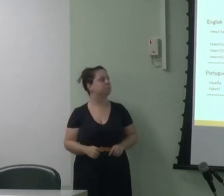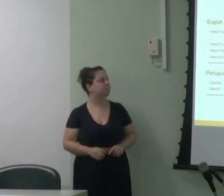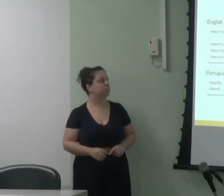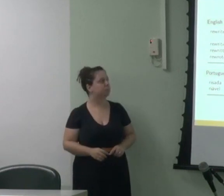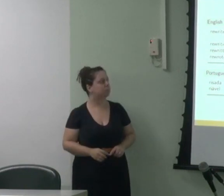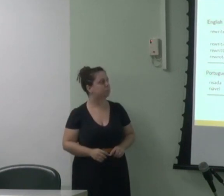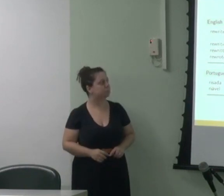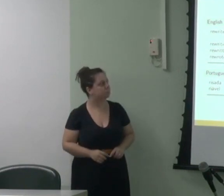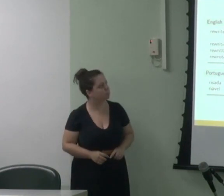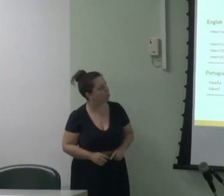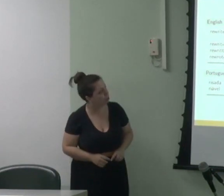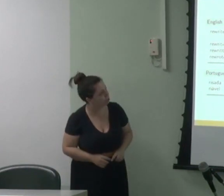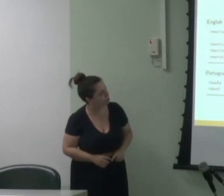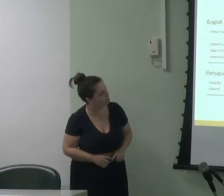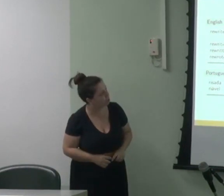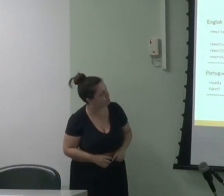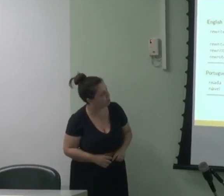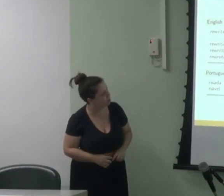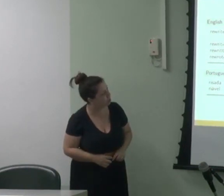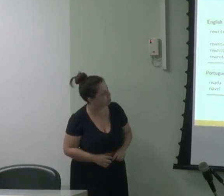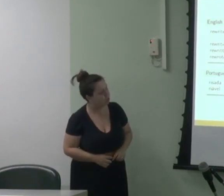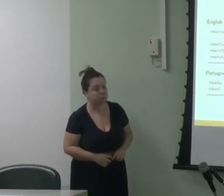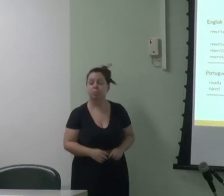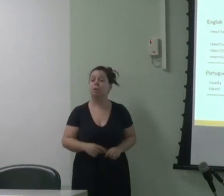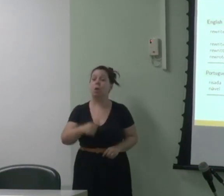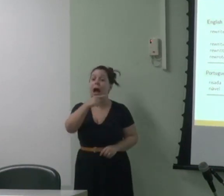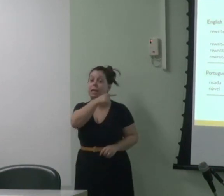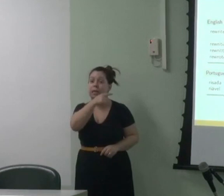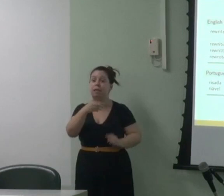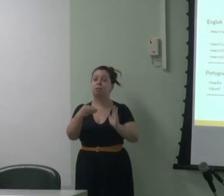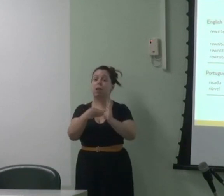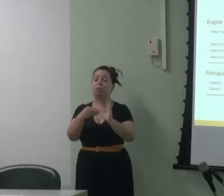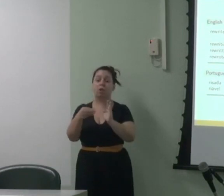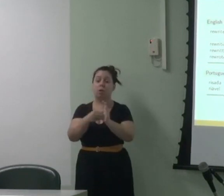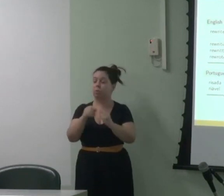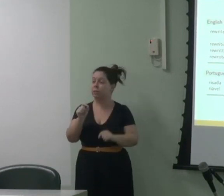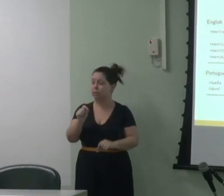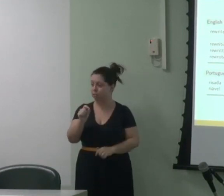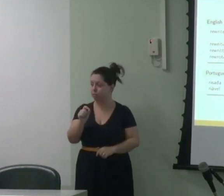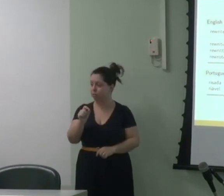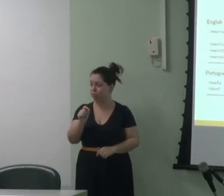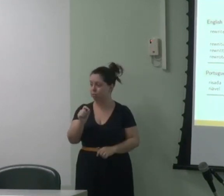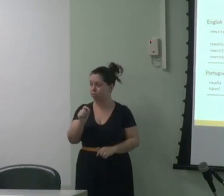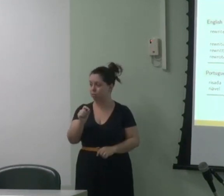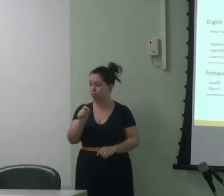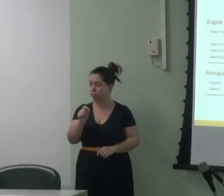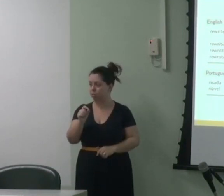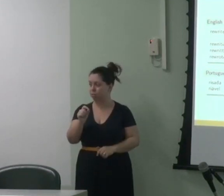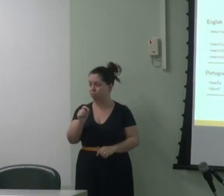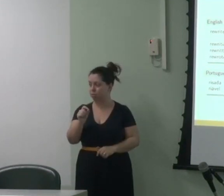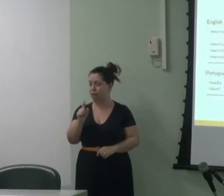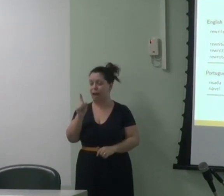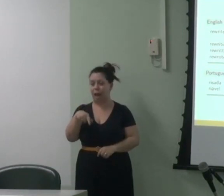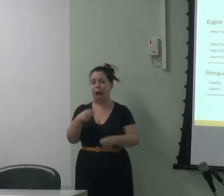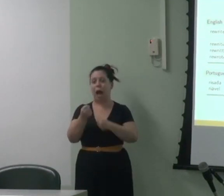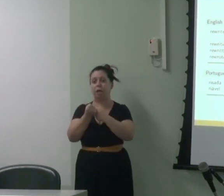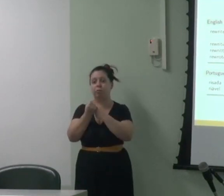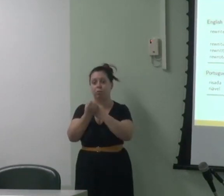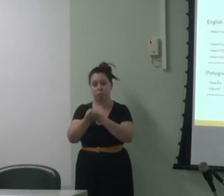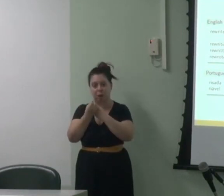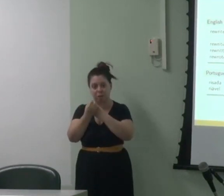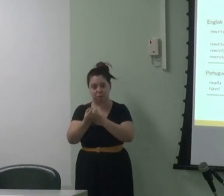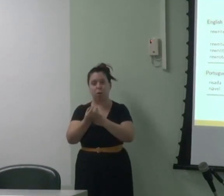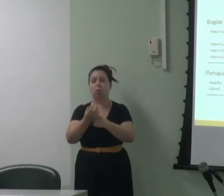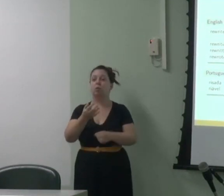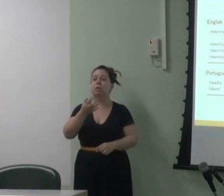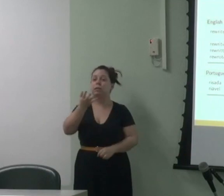the citation form. What is missing here, on the contrary, is the information that they all belong to